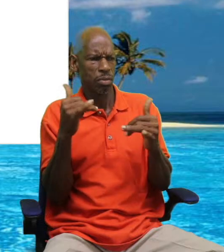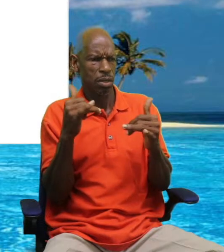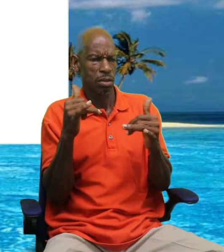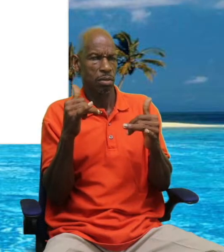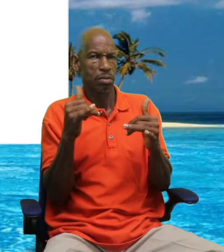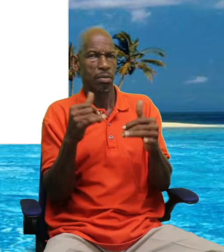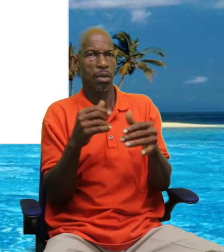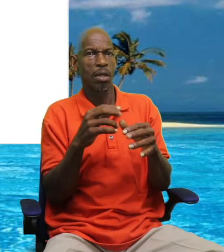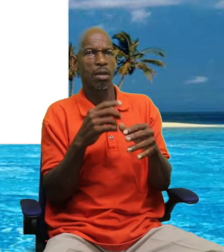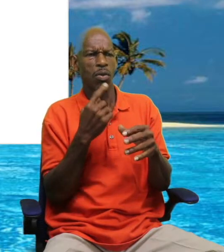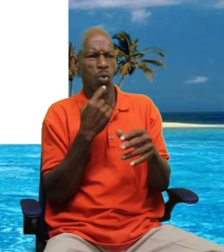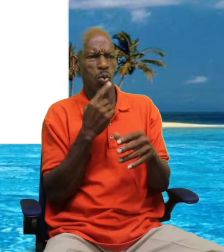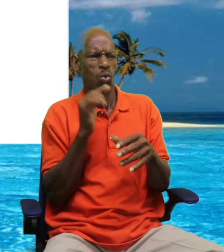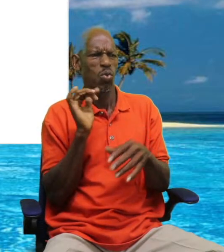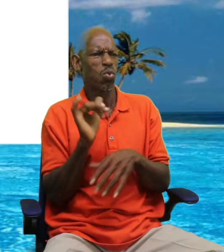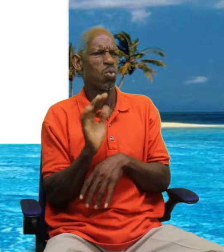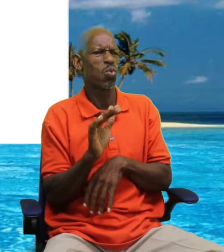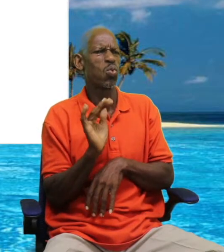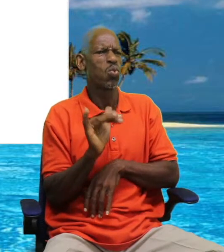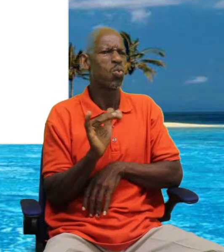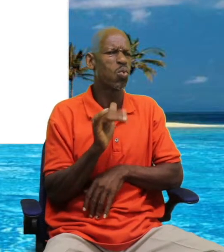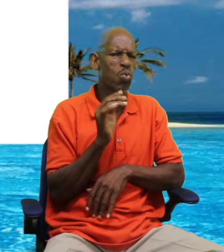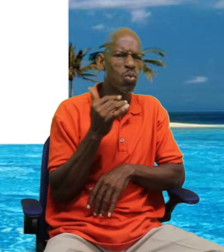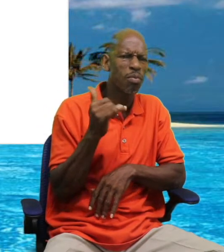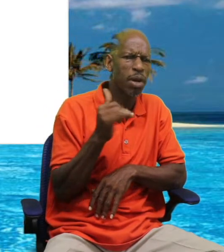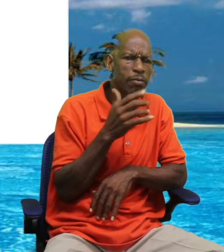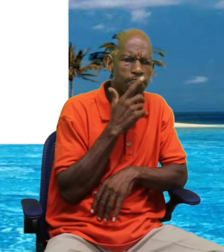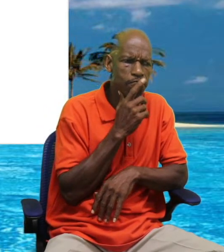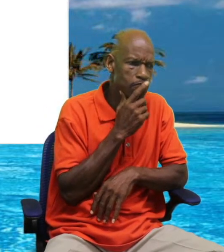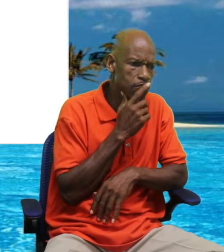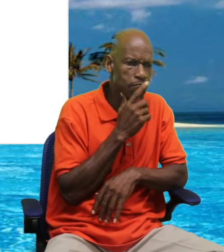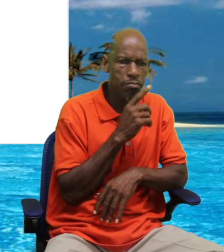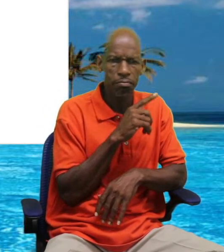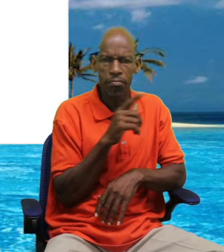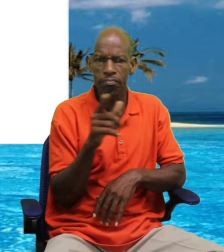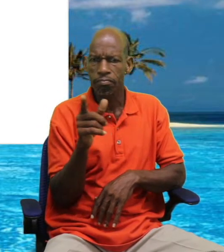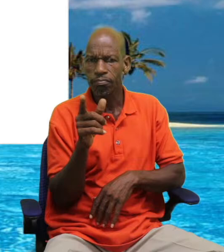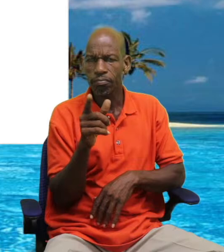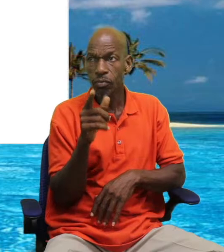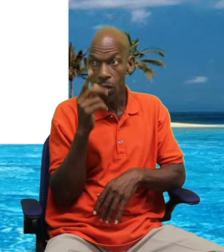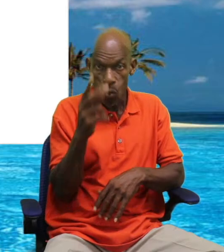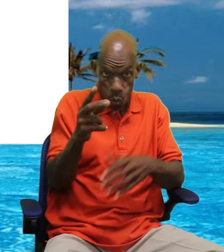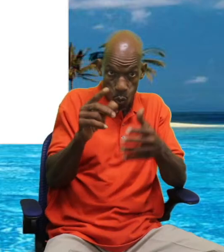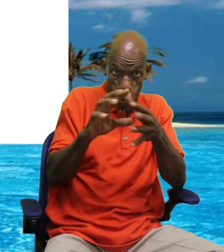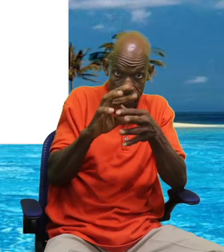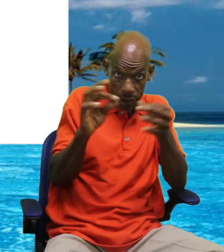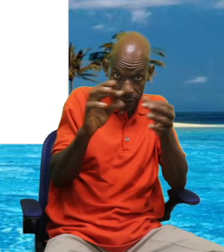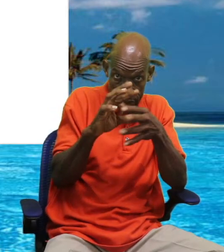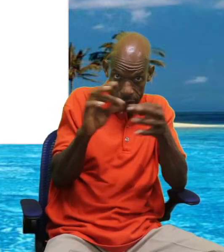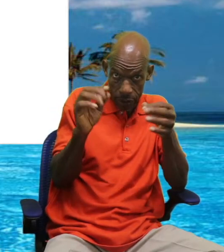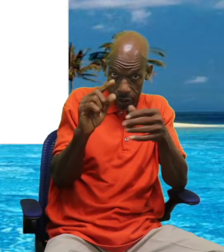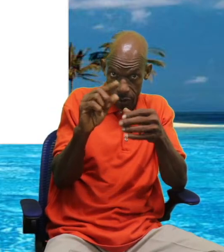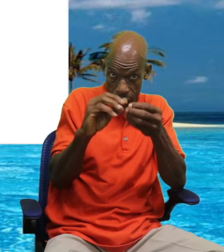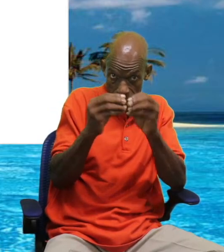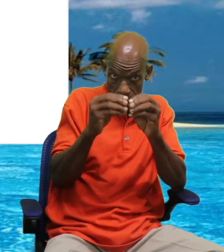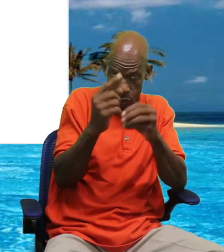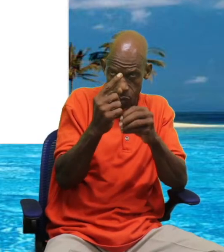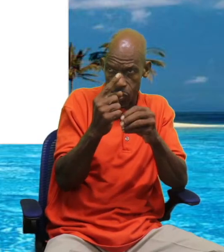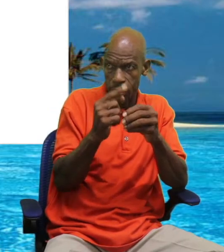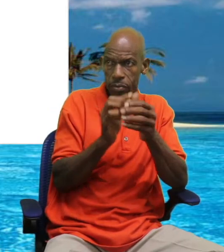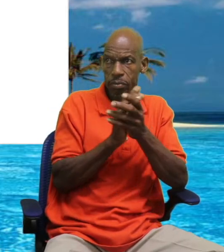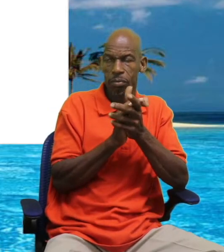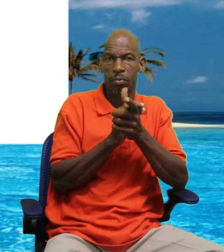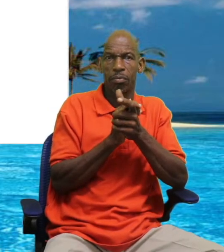that I asked, see if you can find out who is playing in question in the first sentence and underline